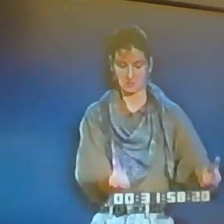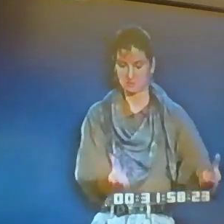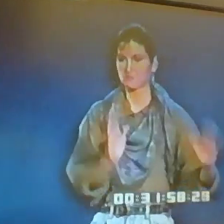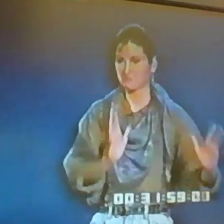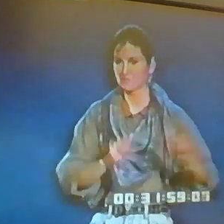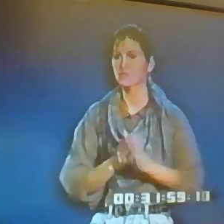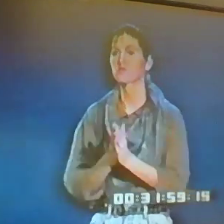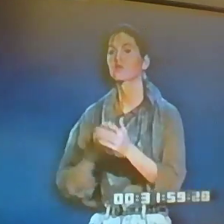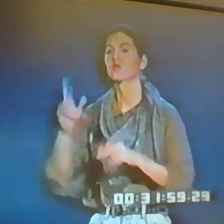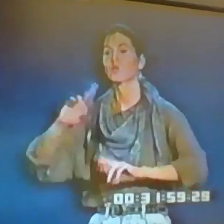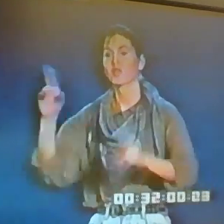Also,